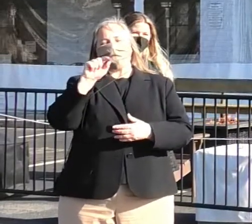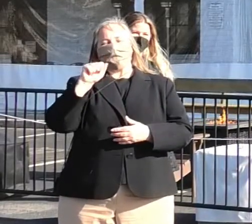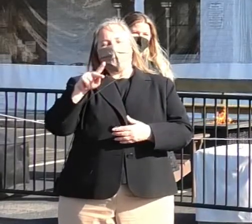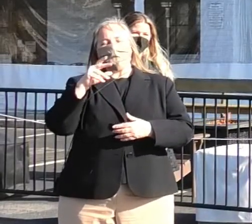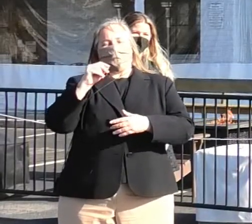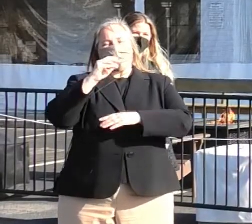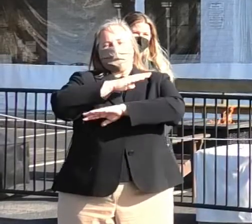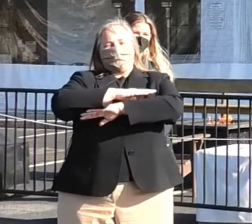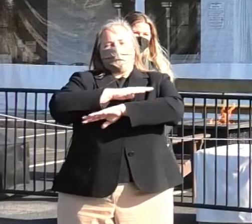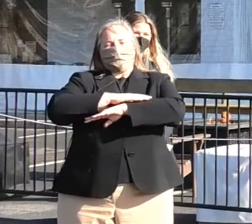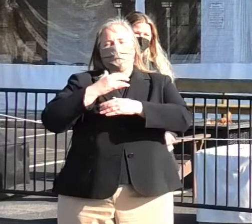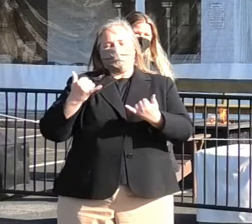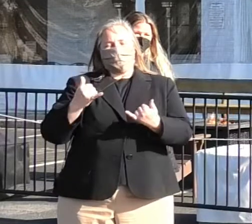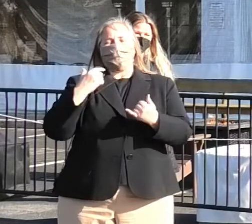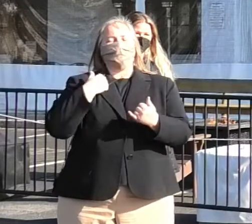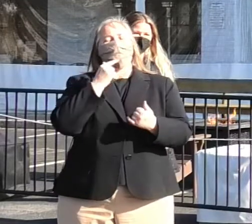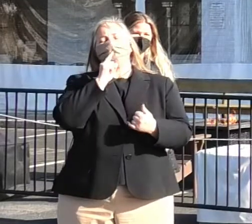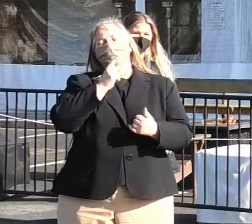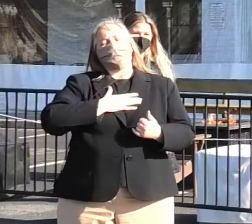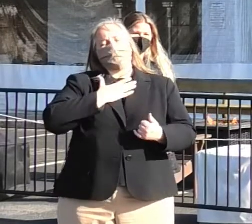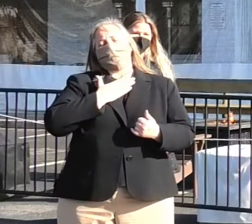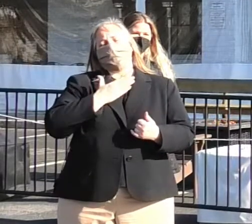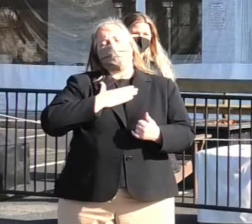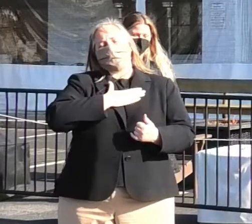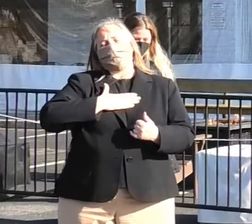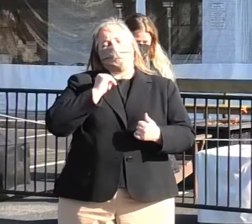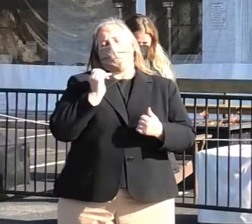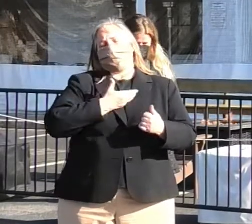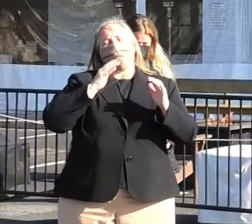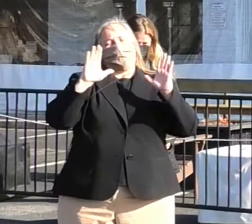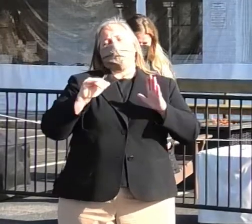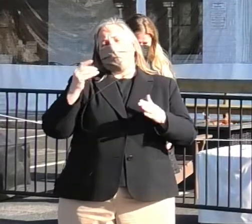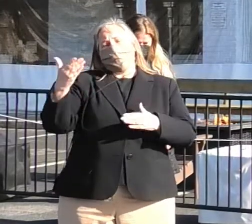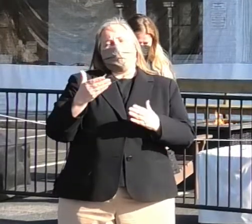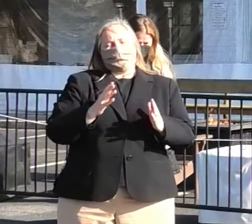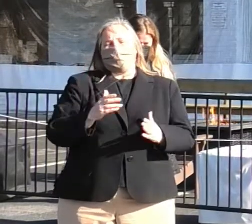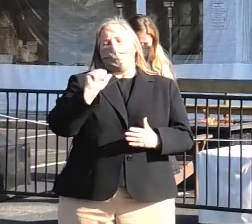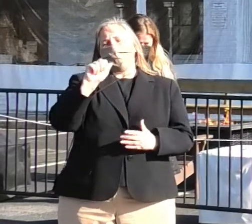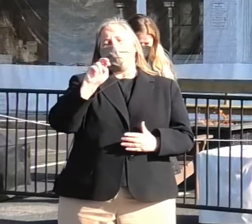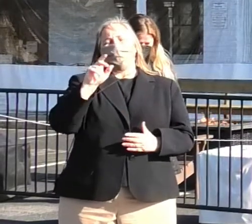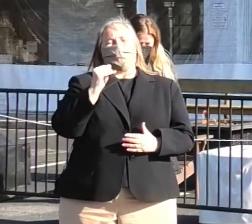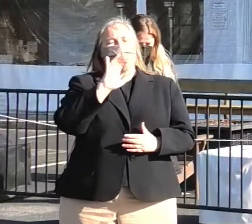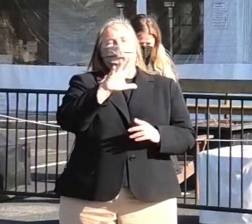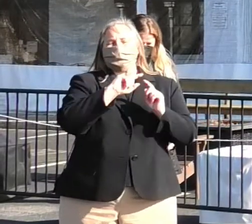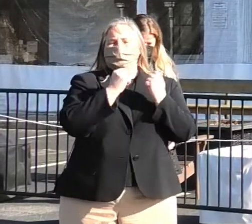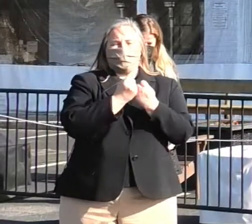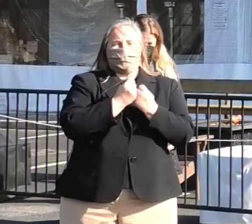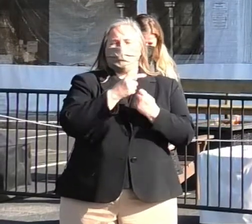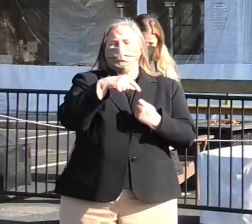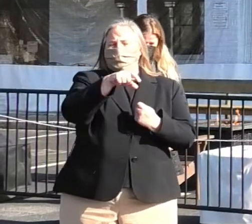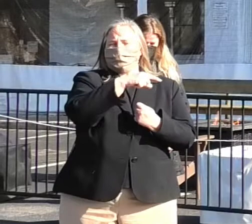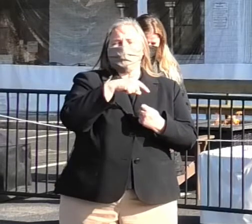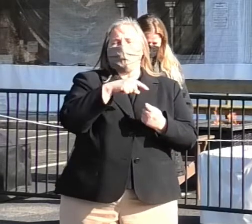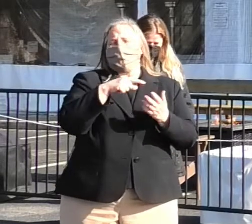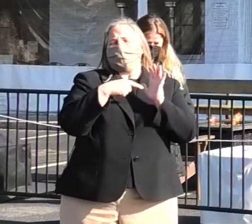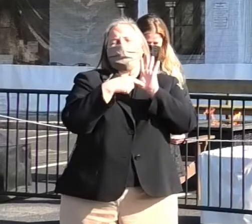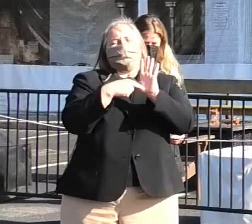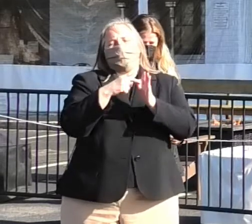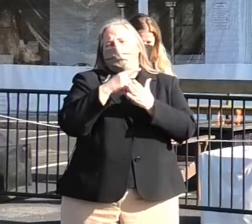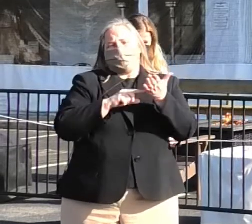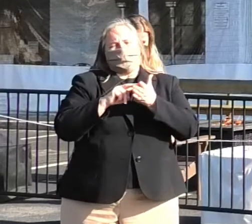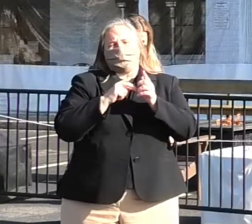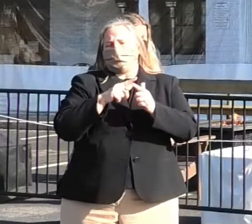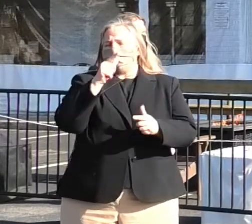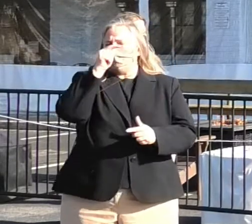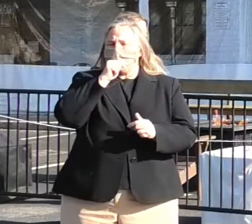appreciate our wonderful host. Anthony and his team have exemplified what it means to endure